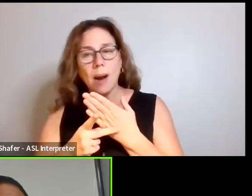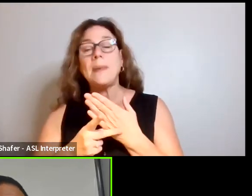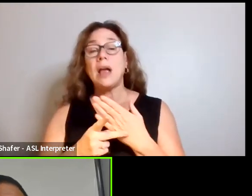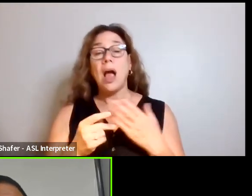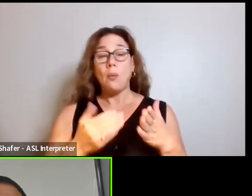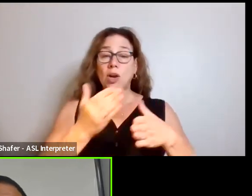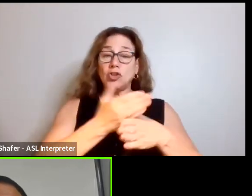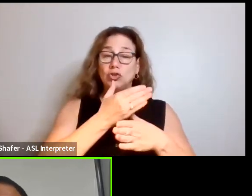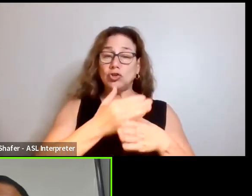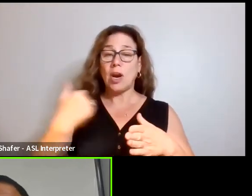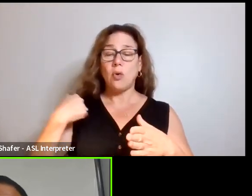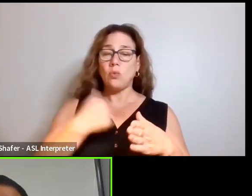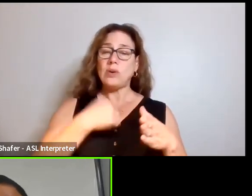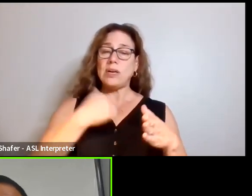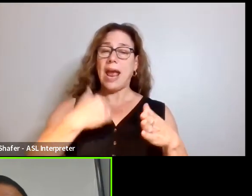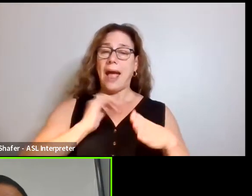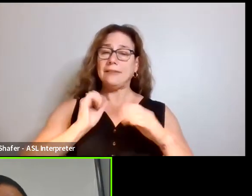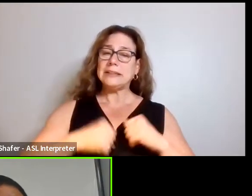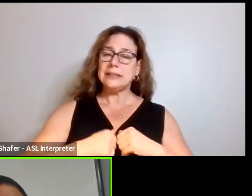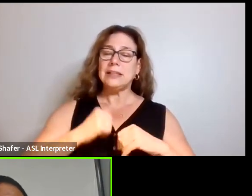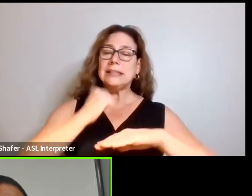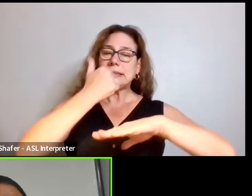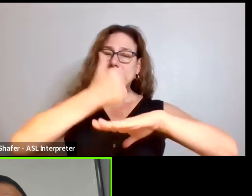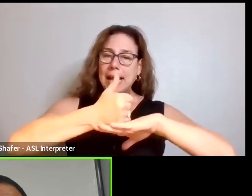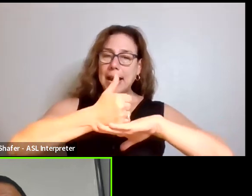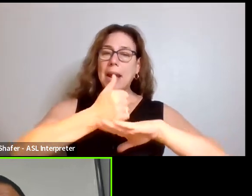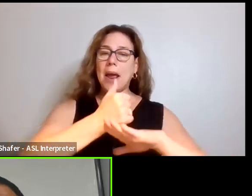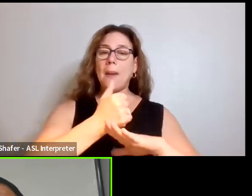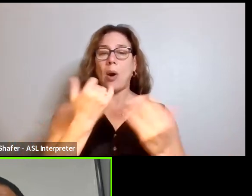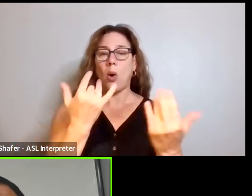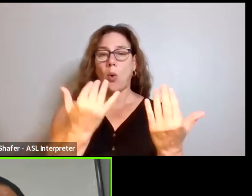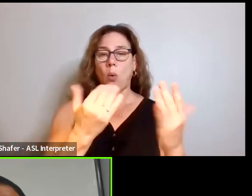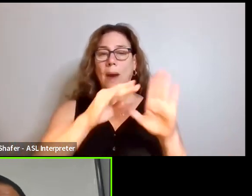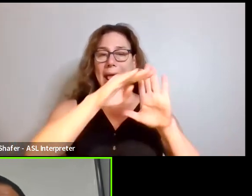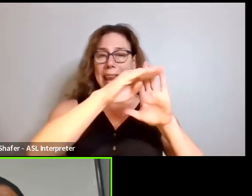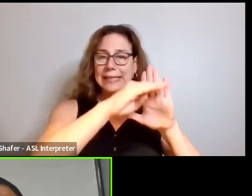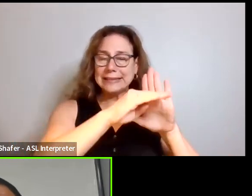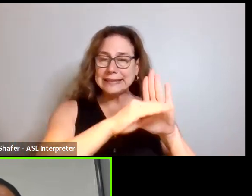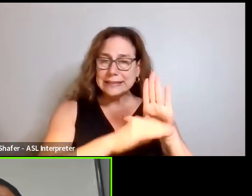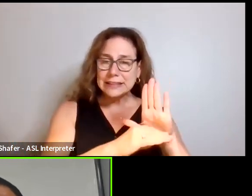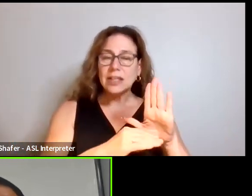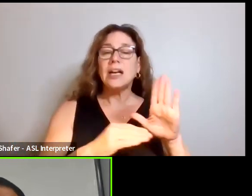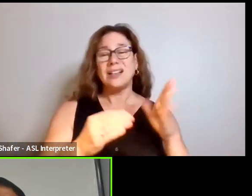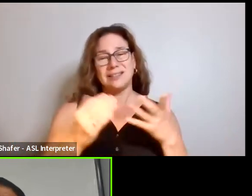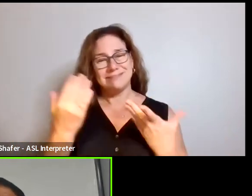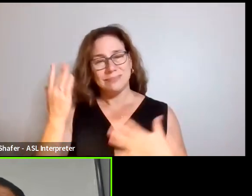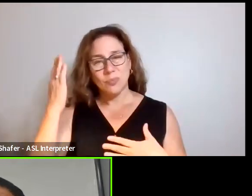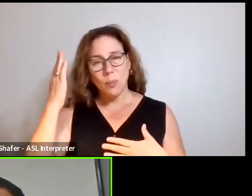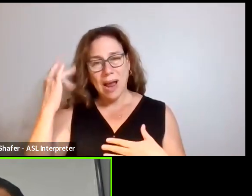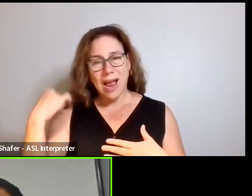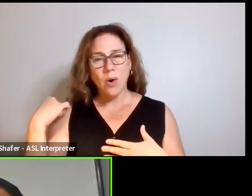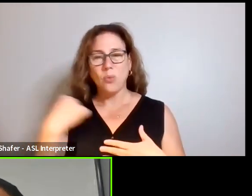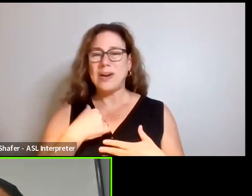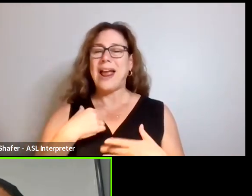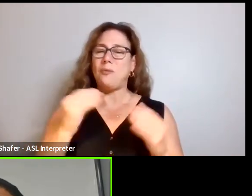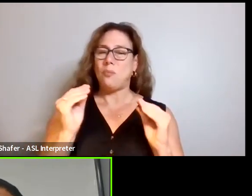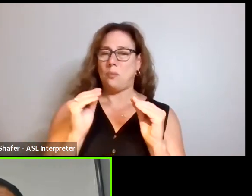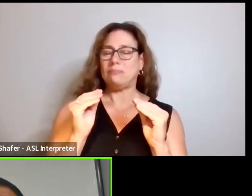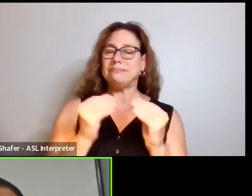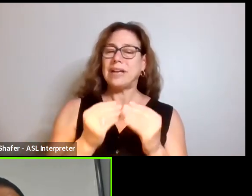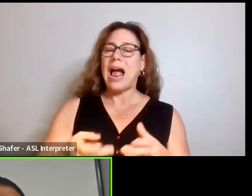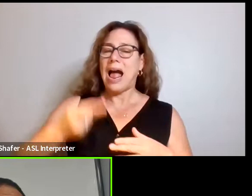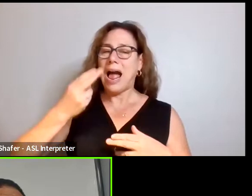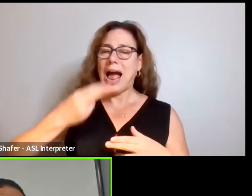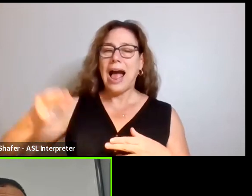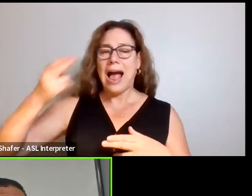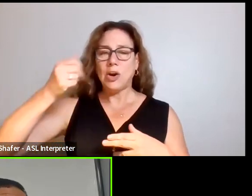list because of this high enrollment numbers. We have reached a